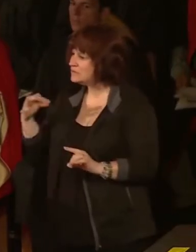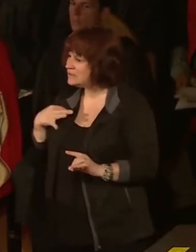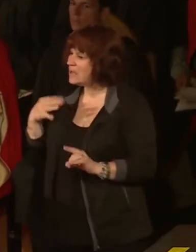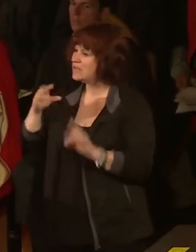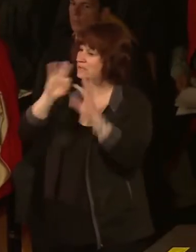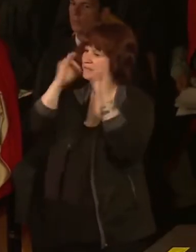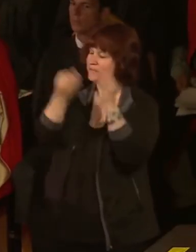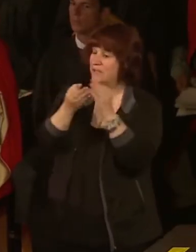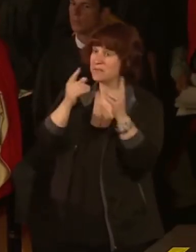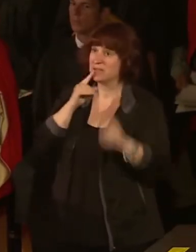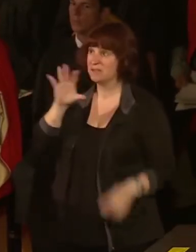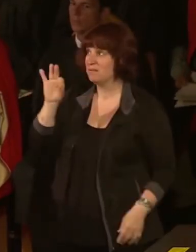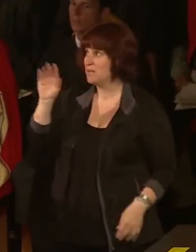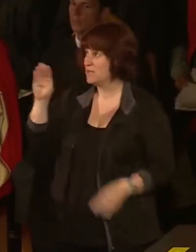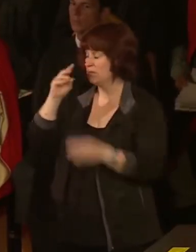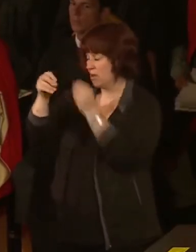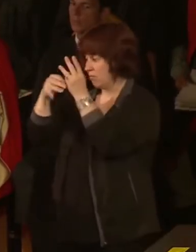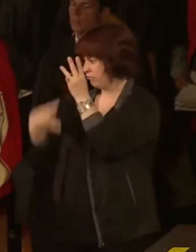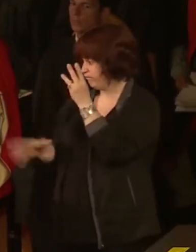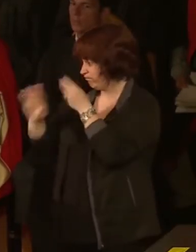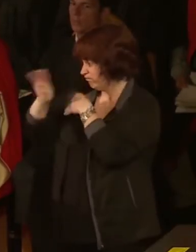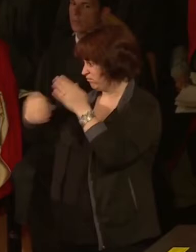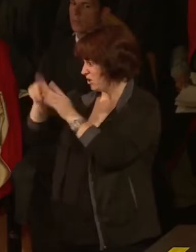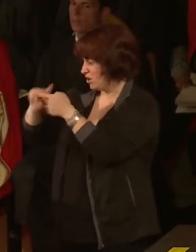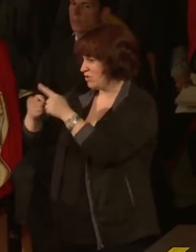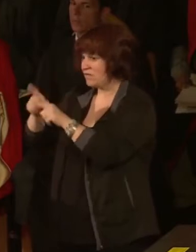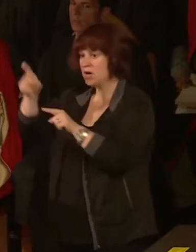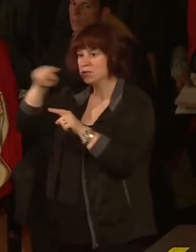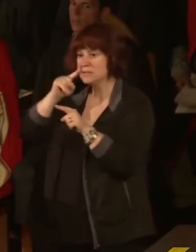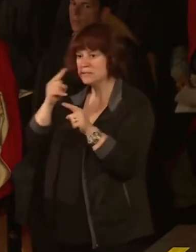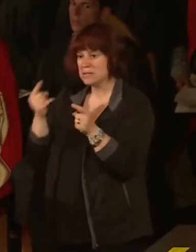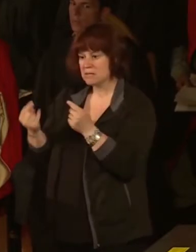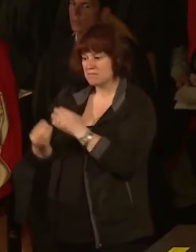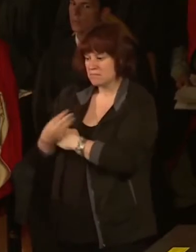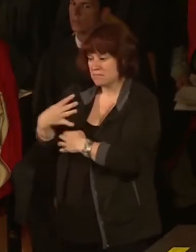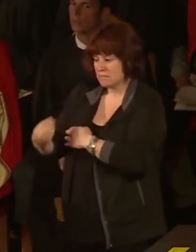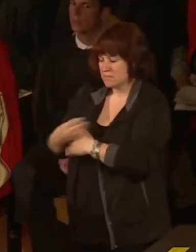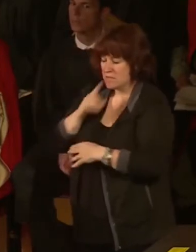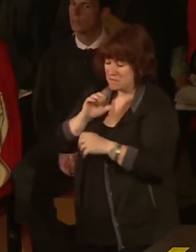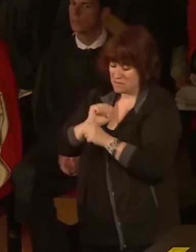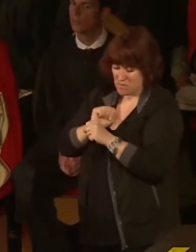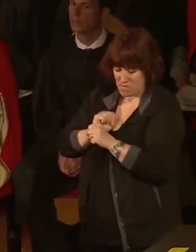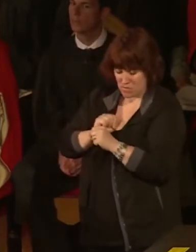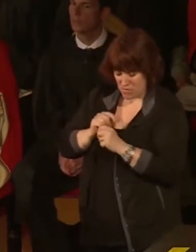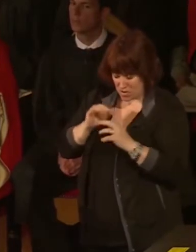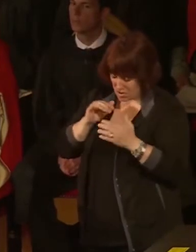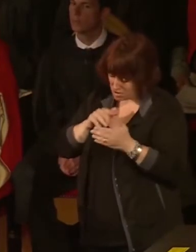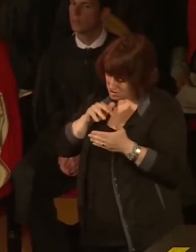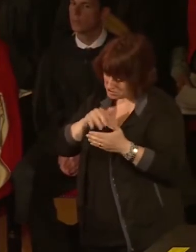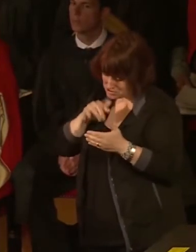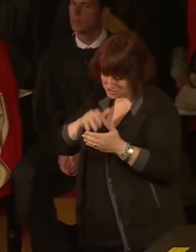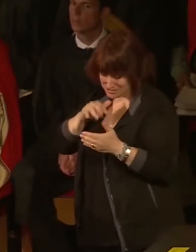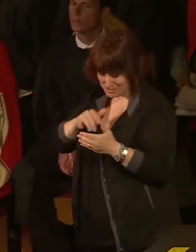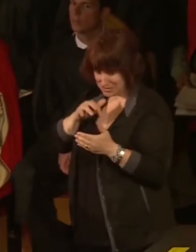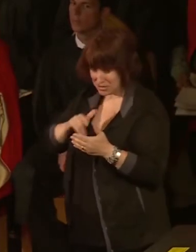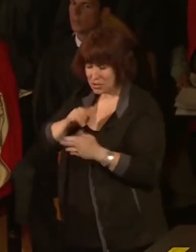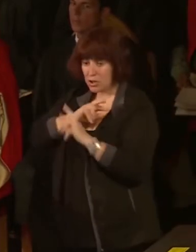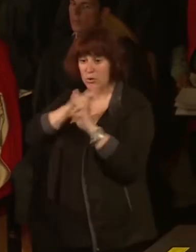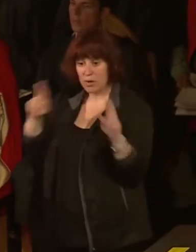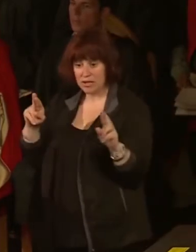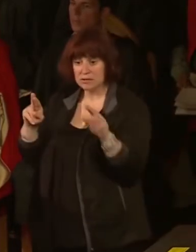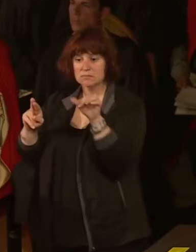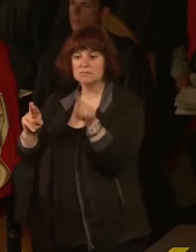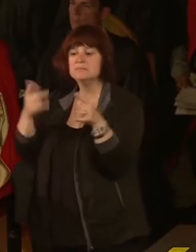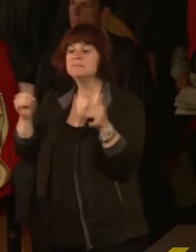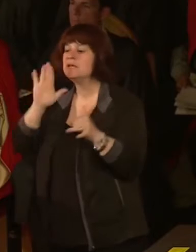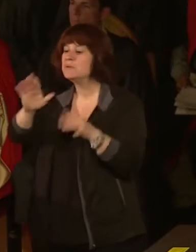Facebook friends, you all built it collaboratively over this time with hard labor. And now the choice is yours. You can tie up at